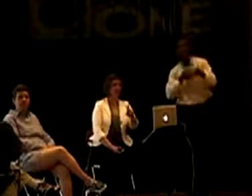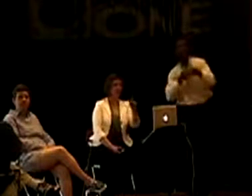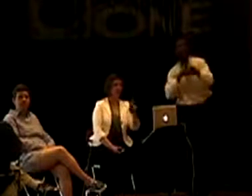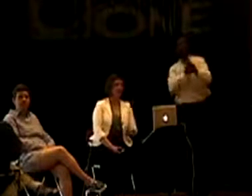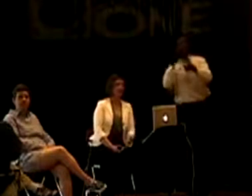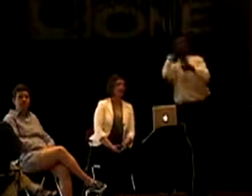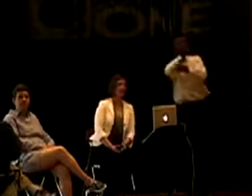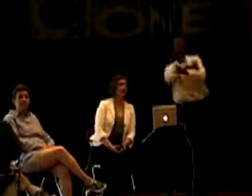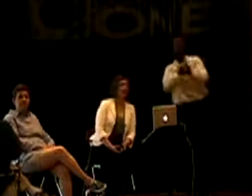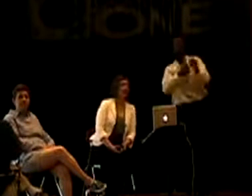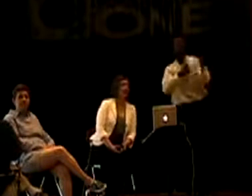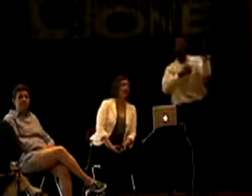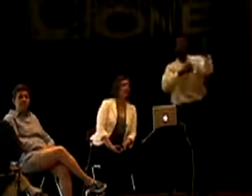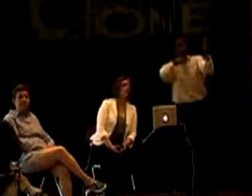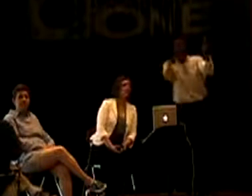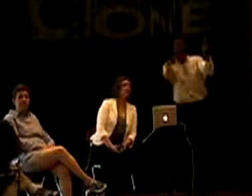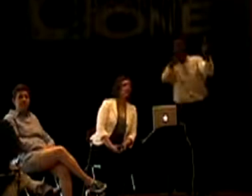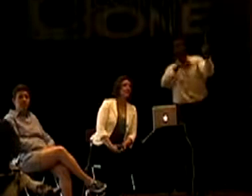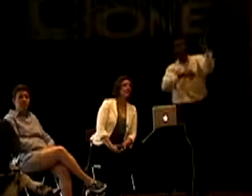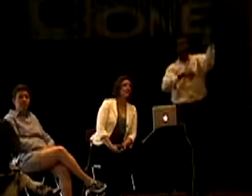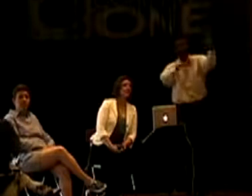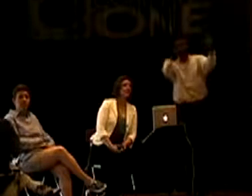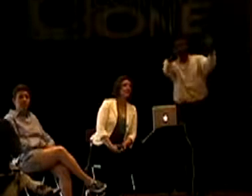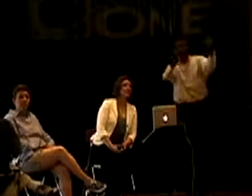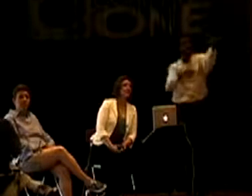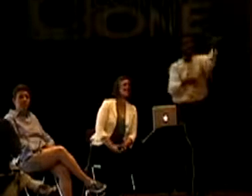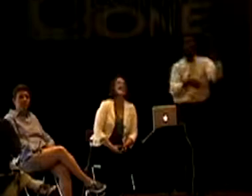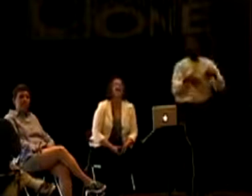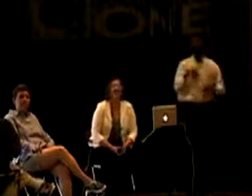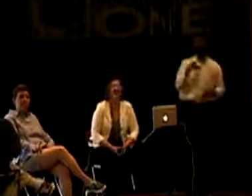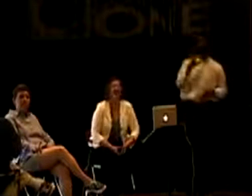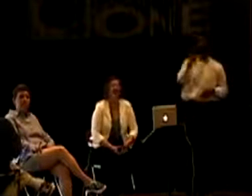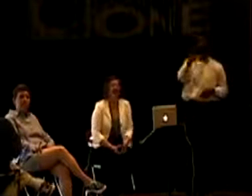What does Twitter have to say? Hello. Twitter is wondering, where are the Sanskrit audiences? Well, I guess we